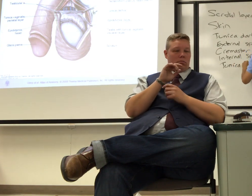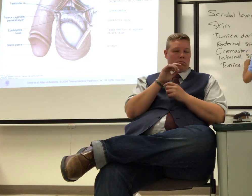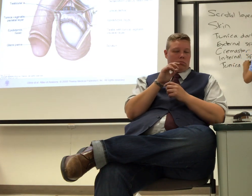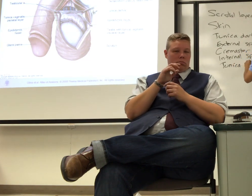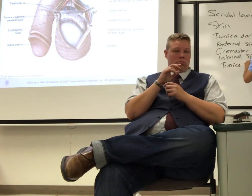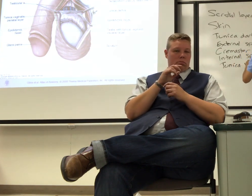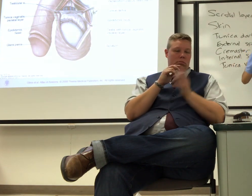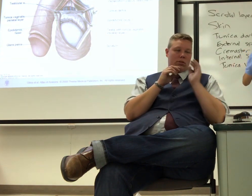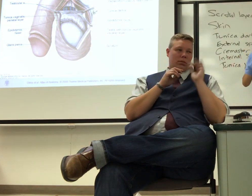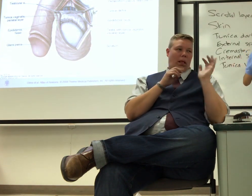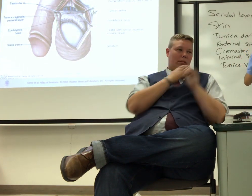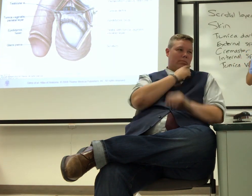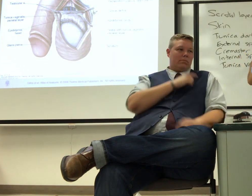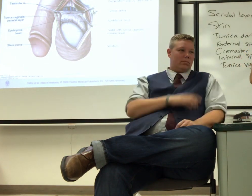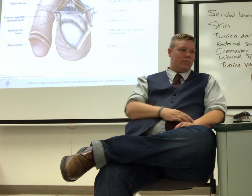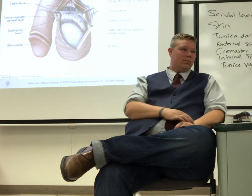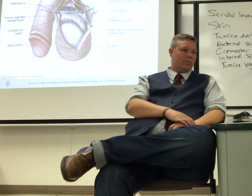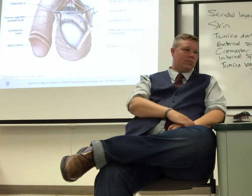Tunica